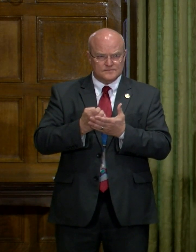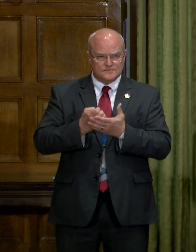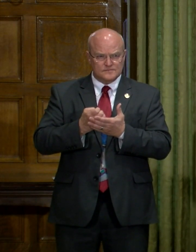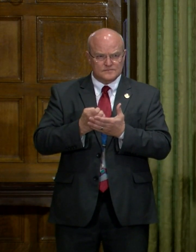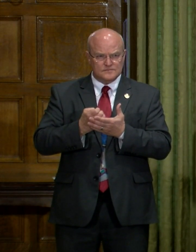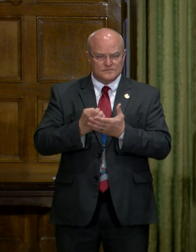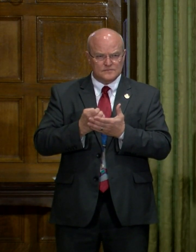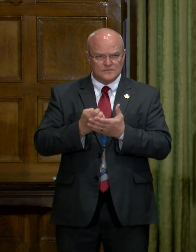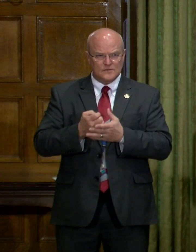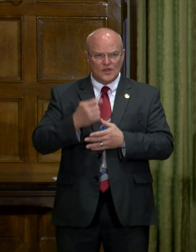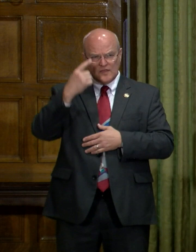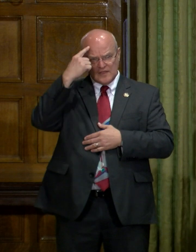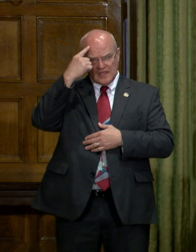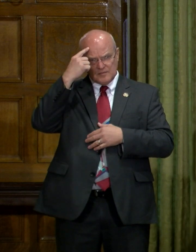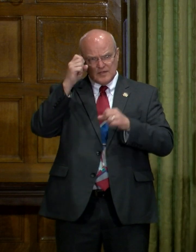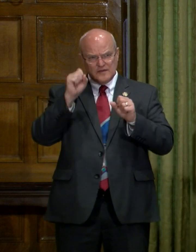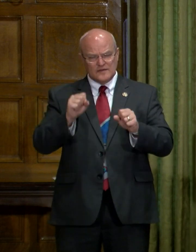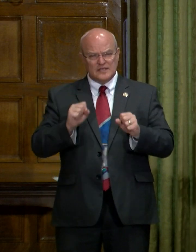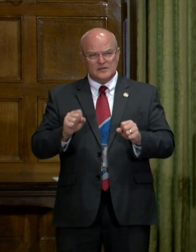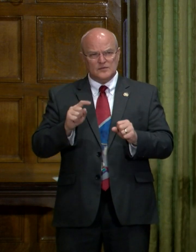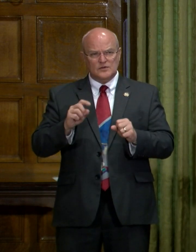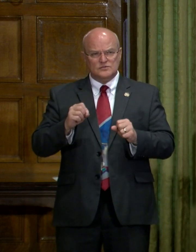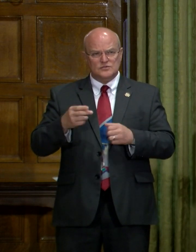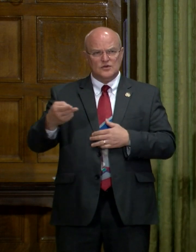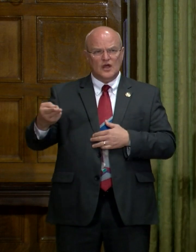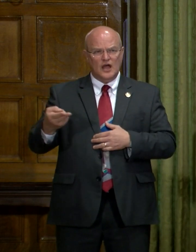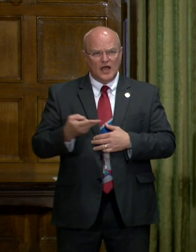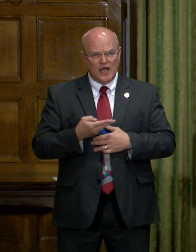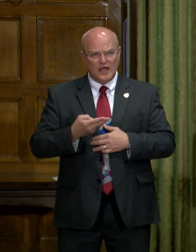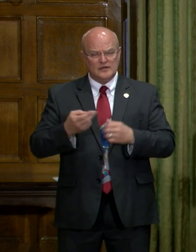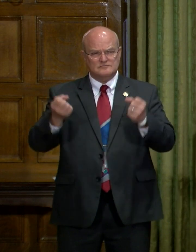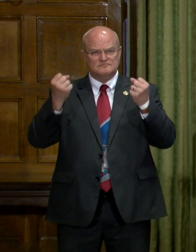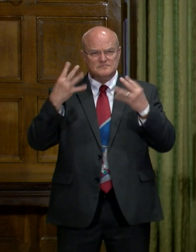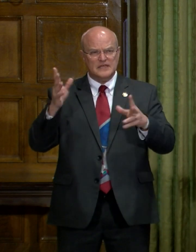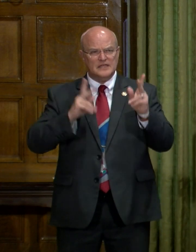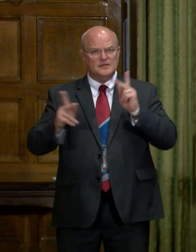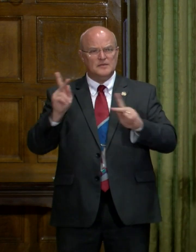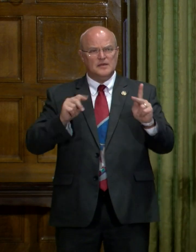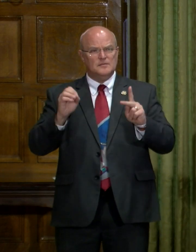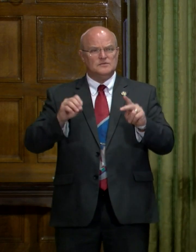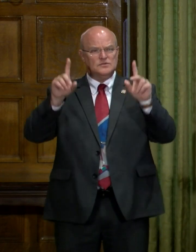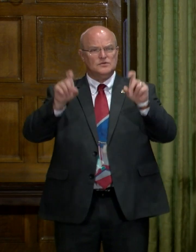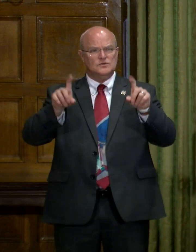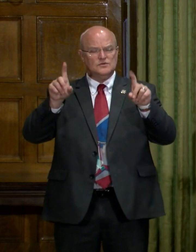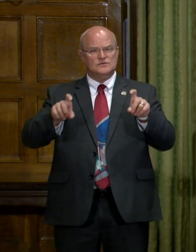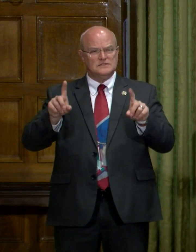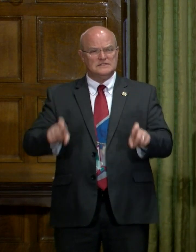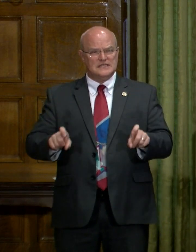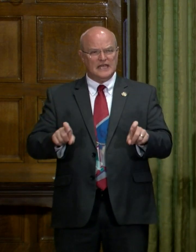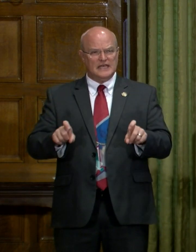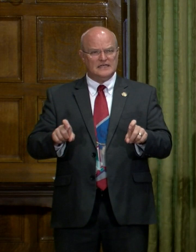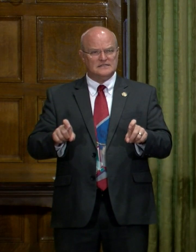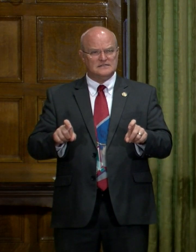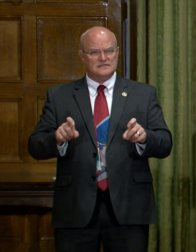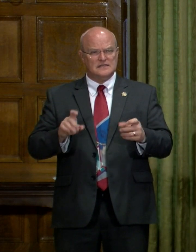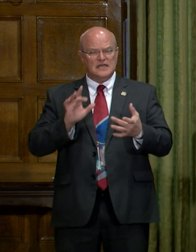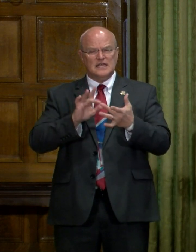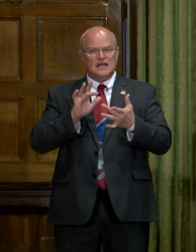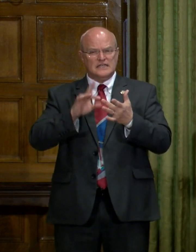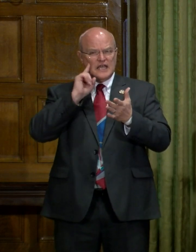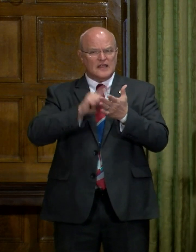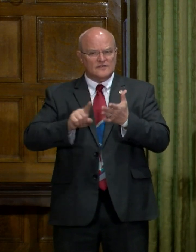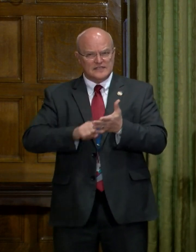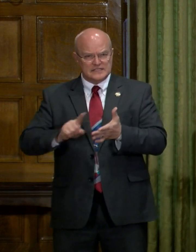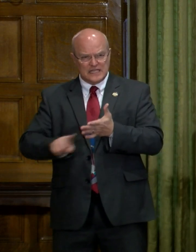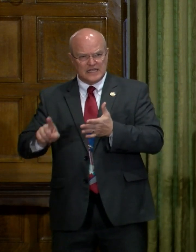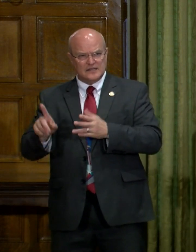why wouldn't it be feasible to just like hire a massive number of people to test, to do like contact